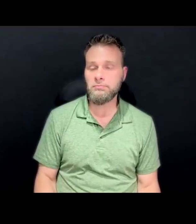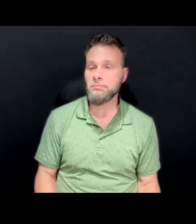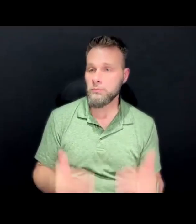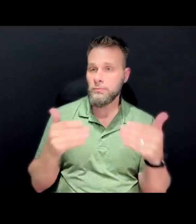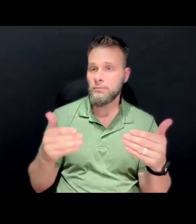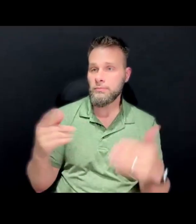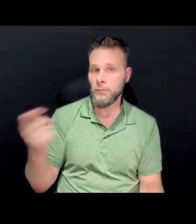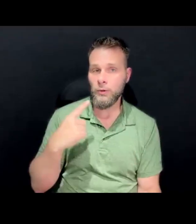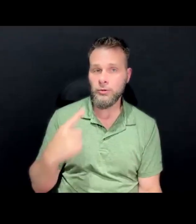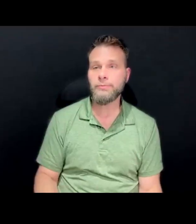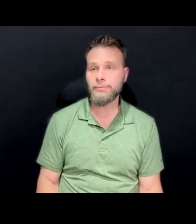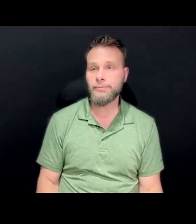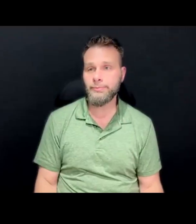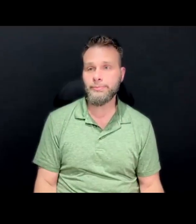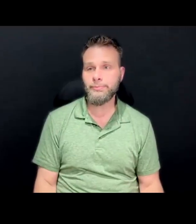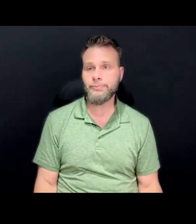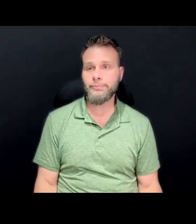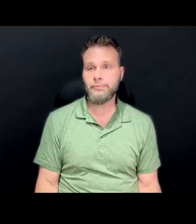question.